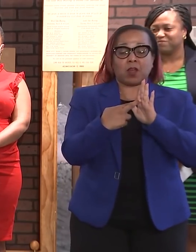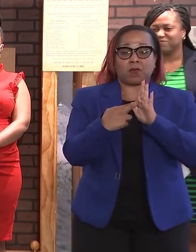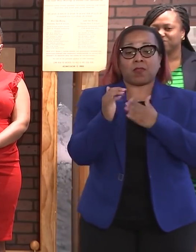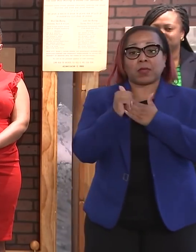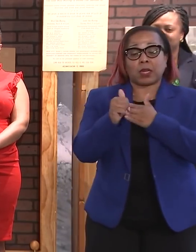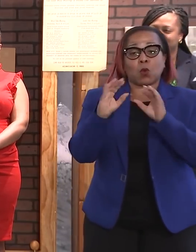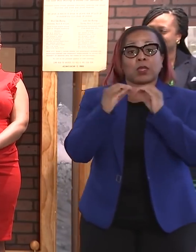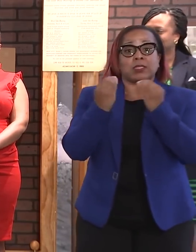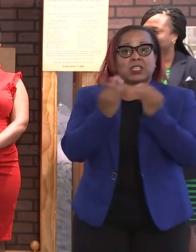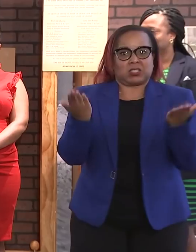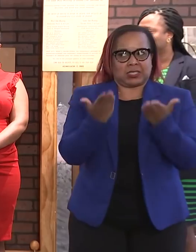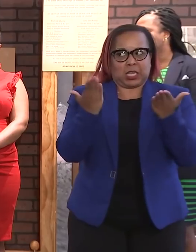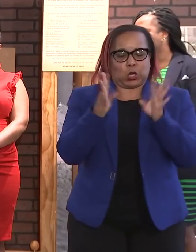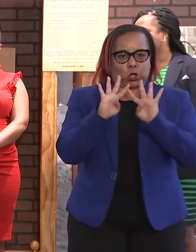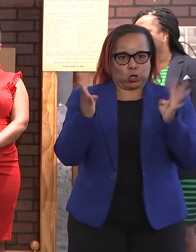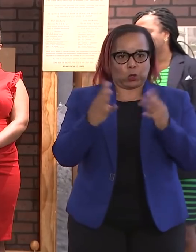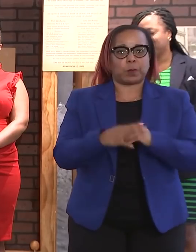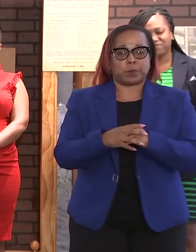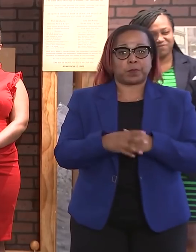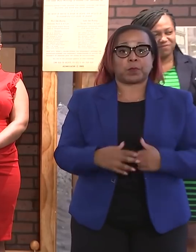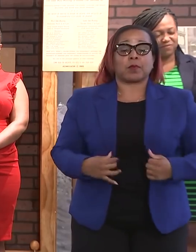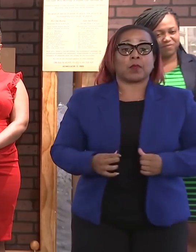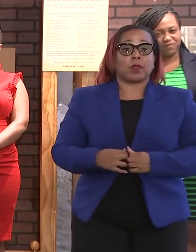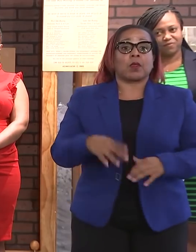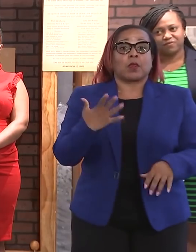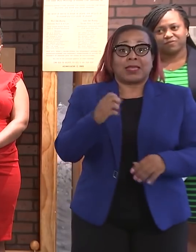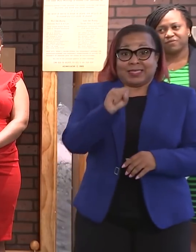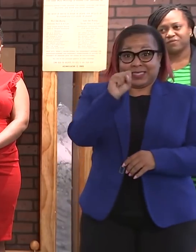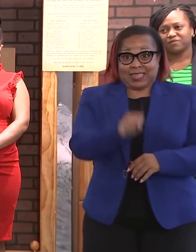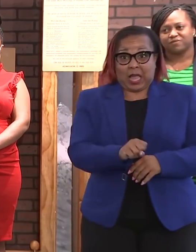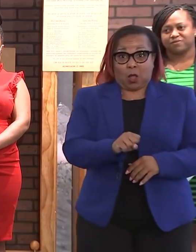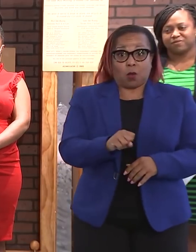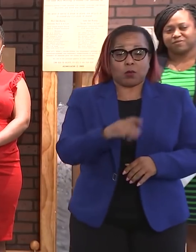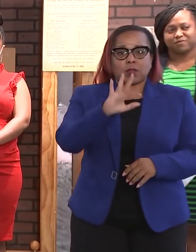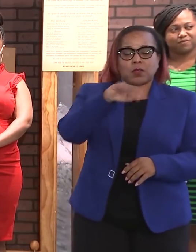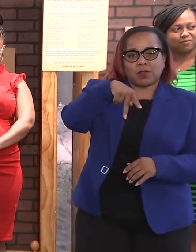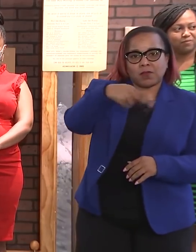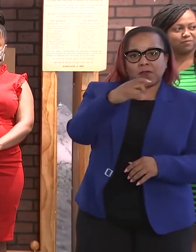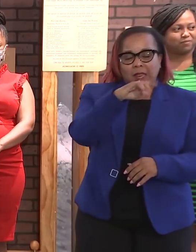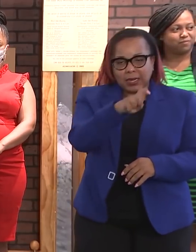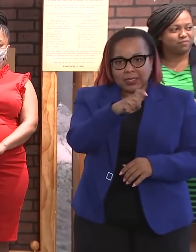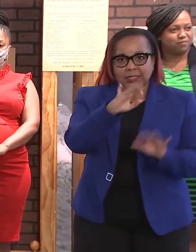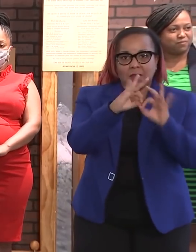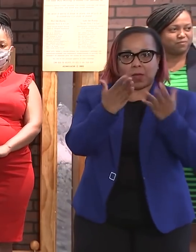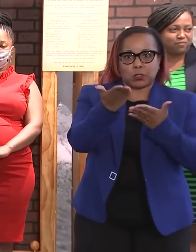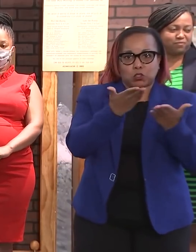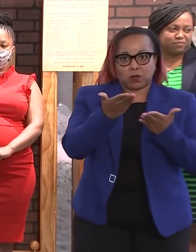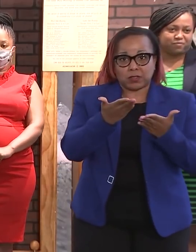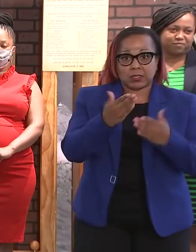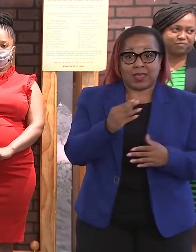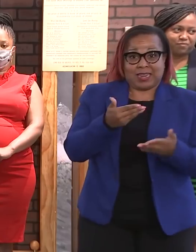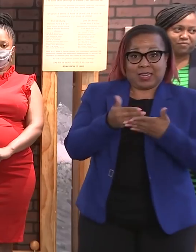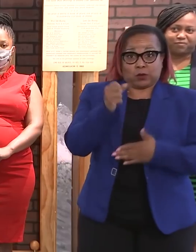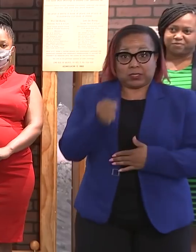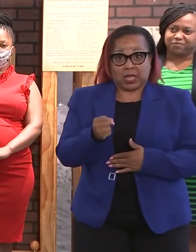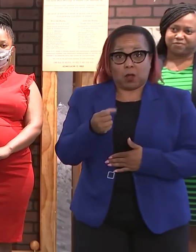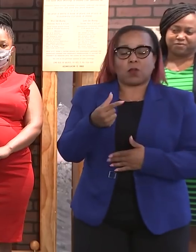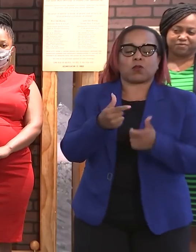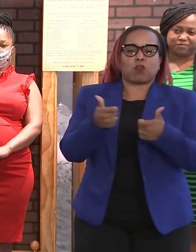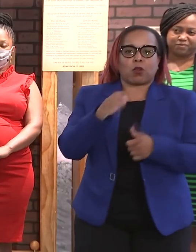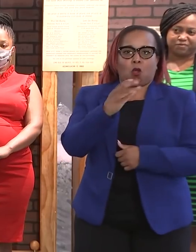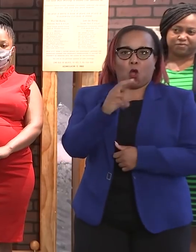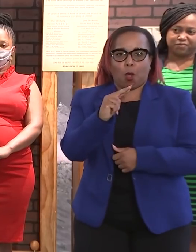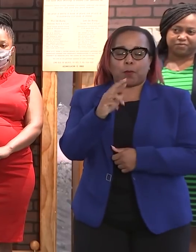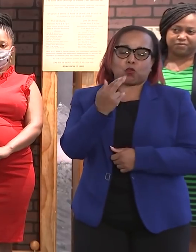lead organizations here. Leading in the far south is Phalanx Family Services. In the near south, Greater Auburn